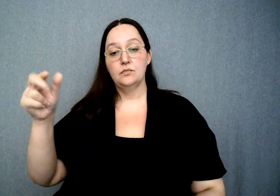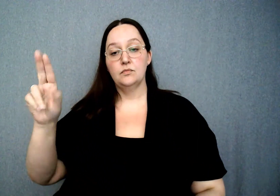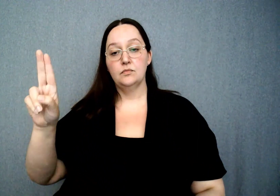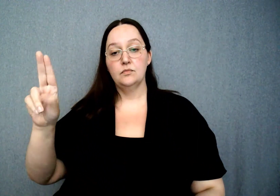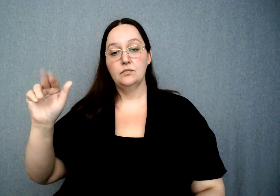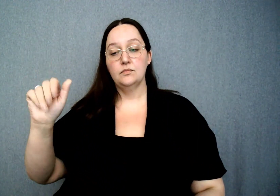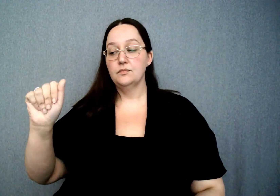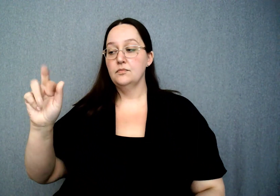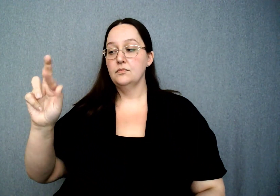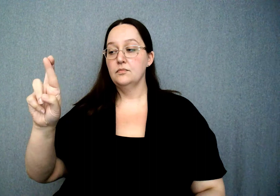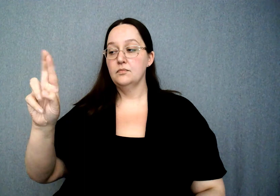42,